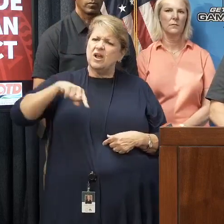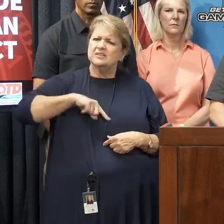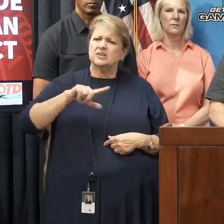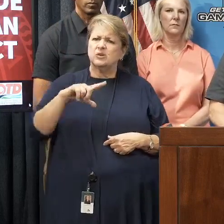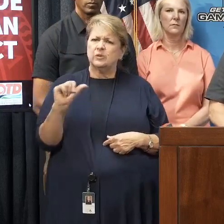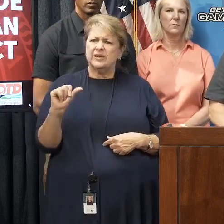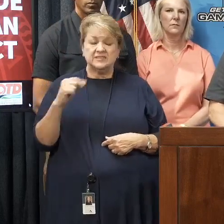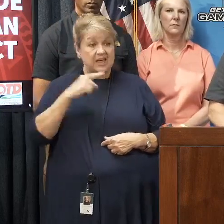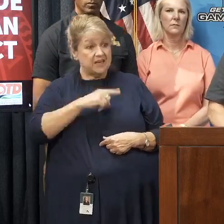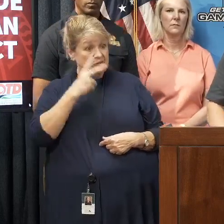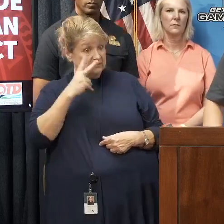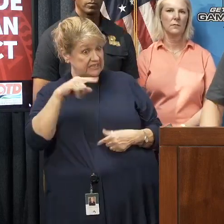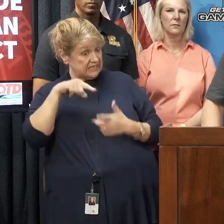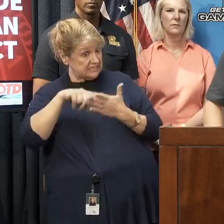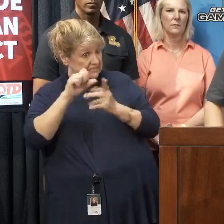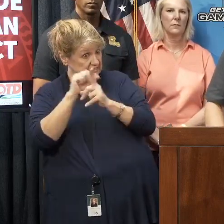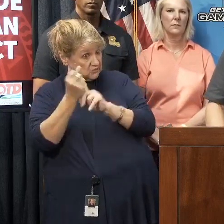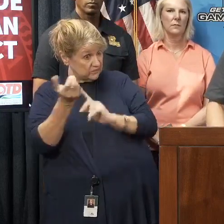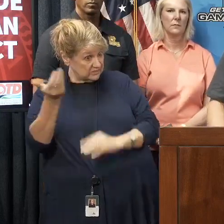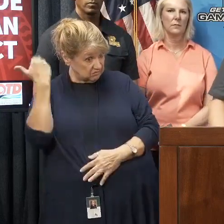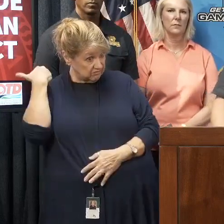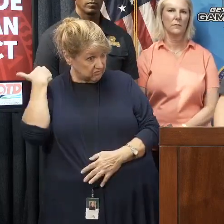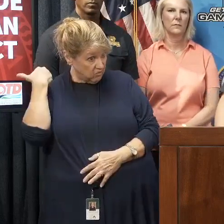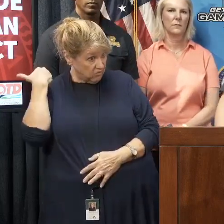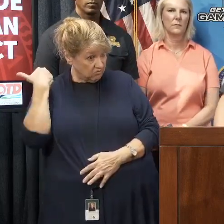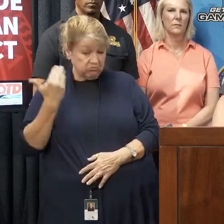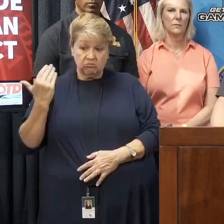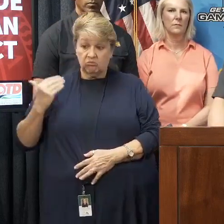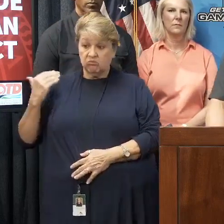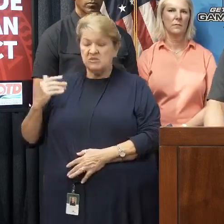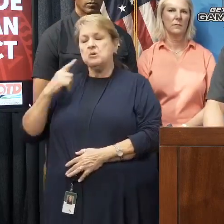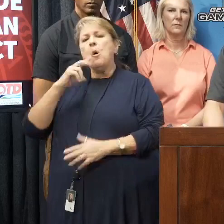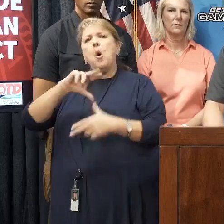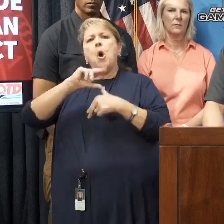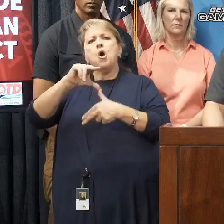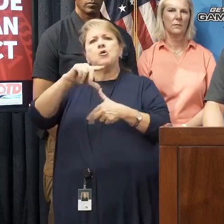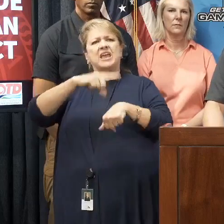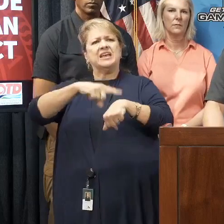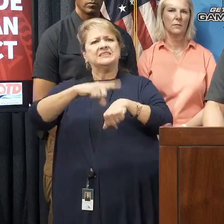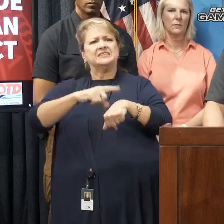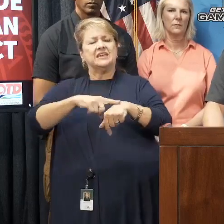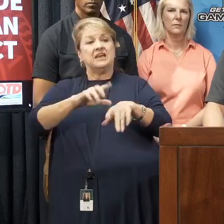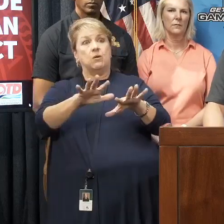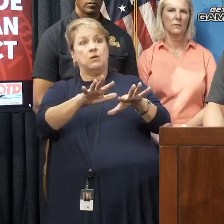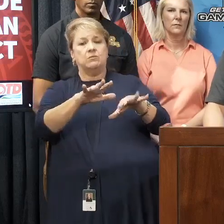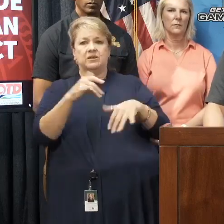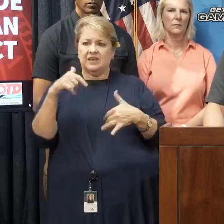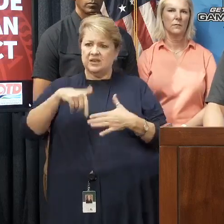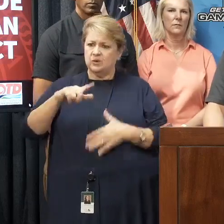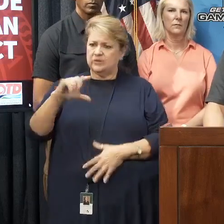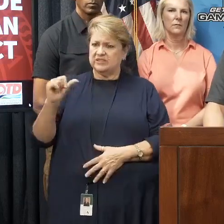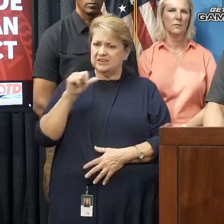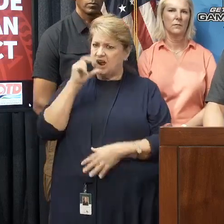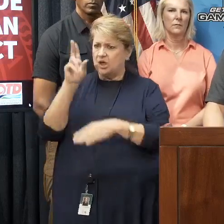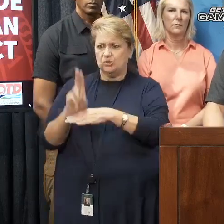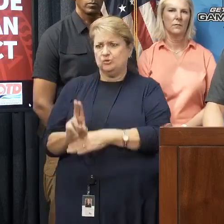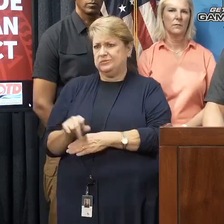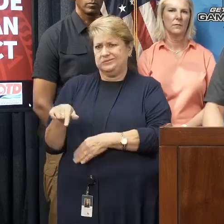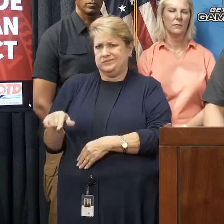mean, have you guys ever seen conditions like this? I mean, normally you said hurricane season, but you guys be doing this here in Louisiana. We're not used to this,